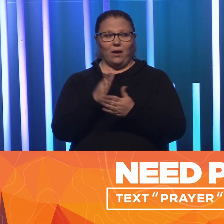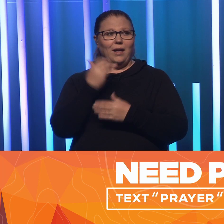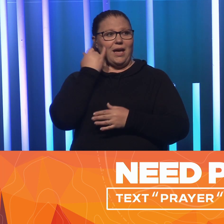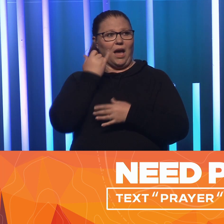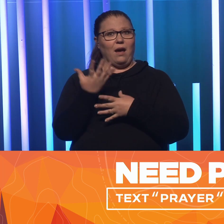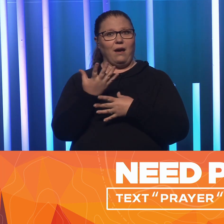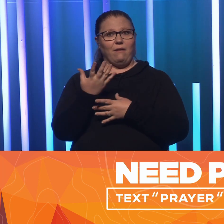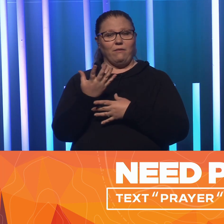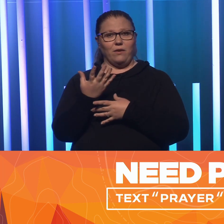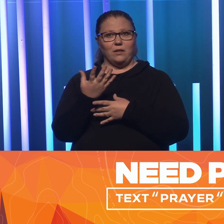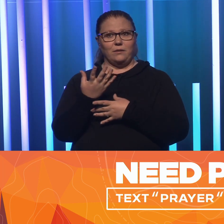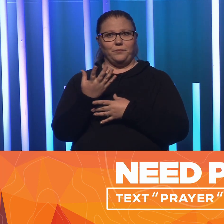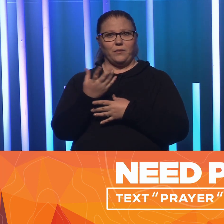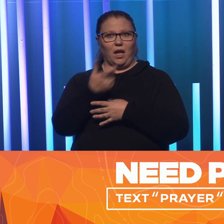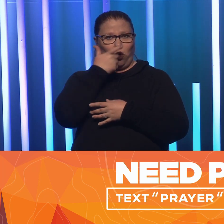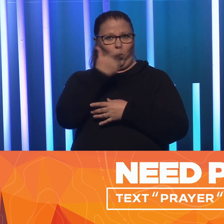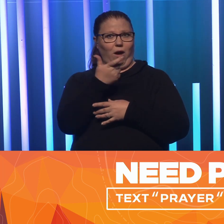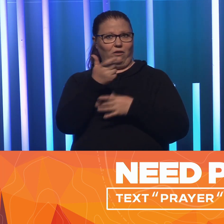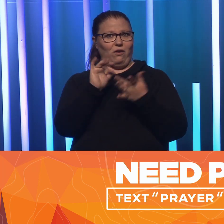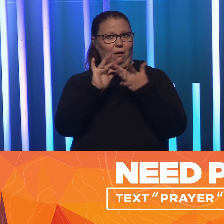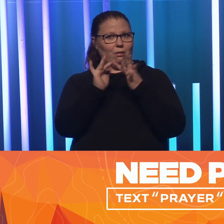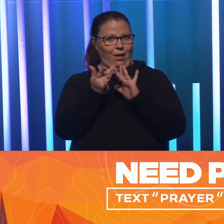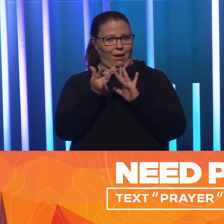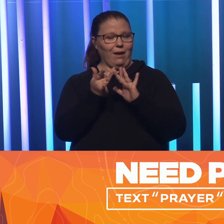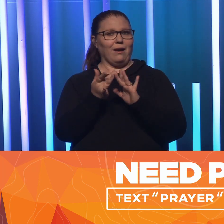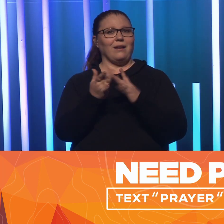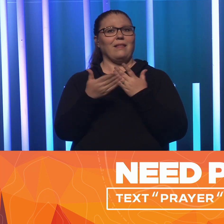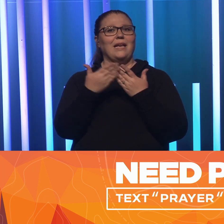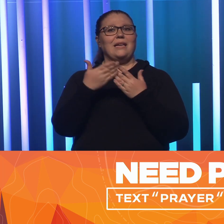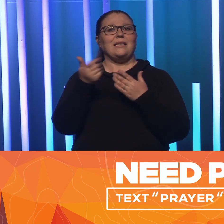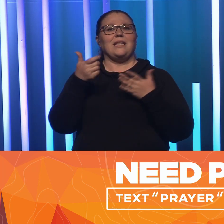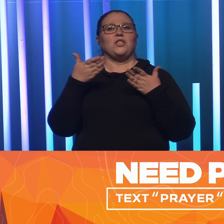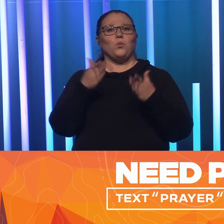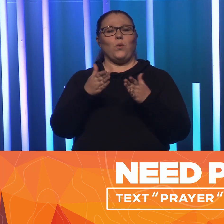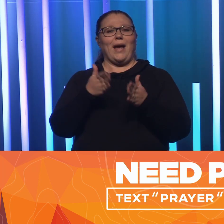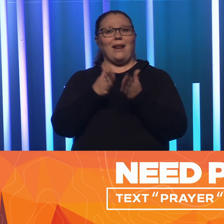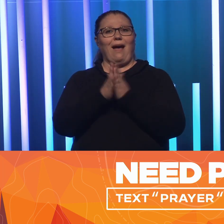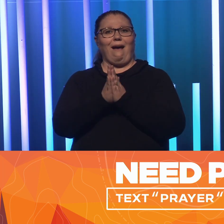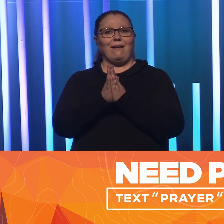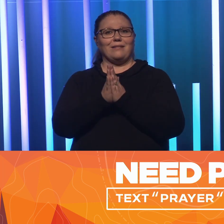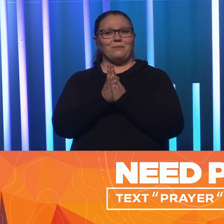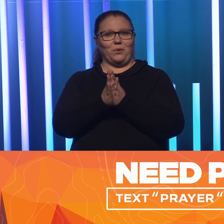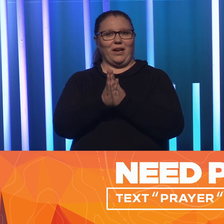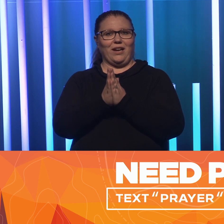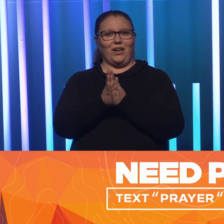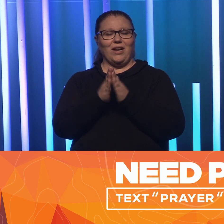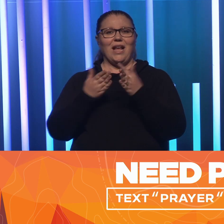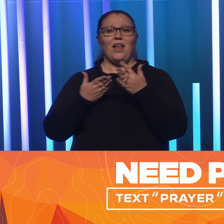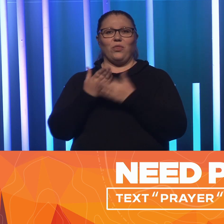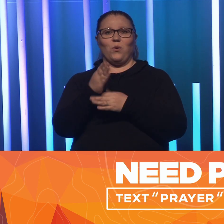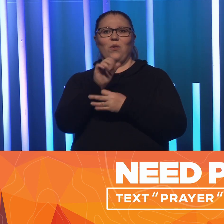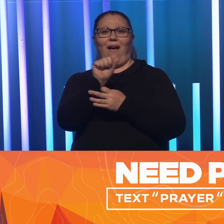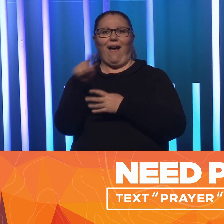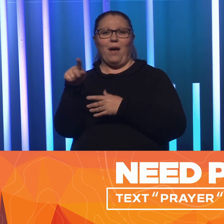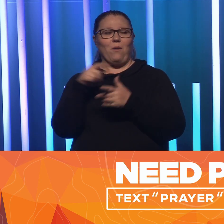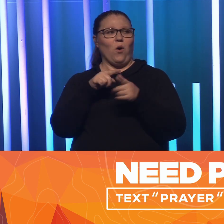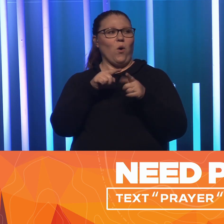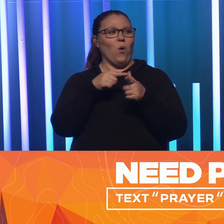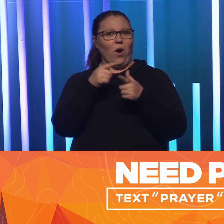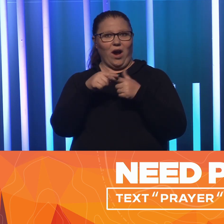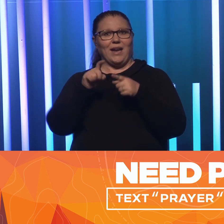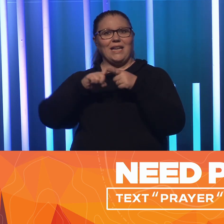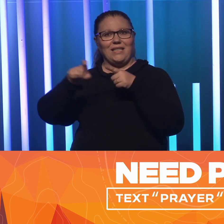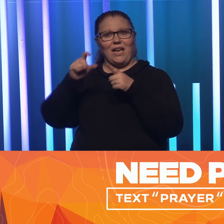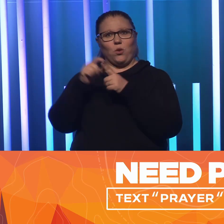you're joining us remotely, the easiest way to request prayer is through the Crossroads app, or you can also